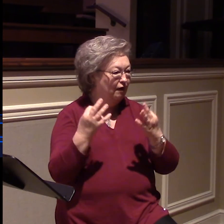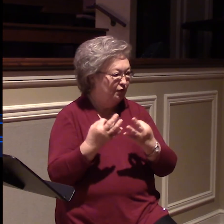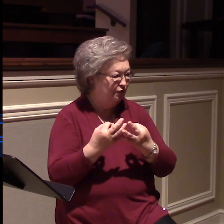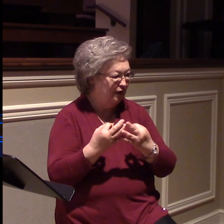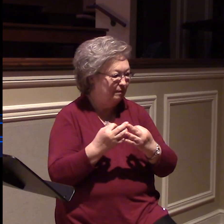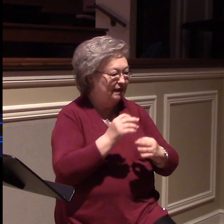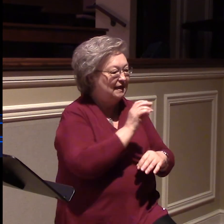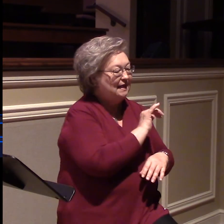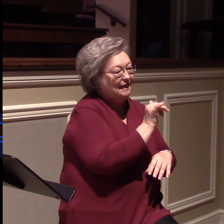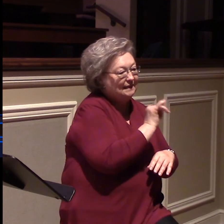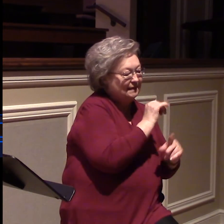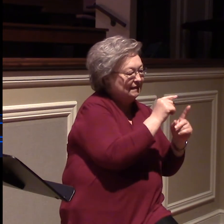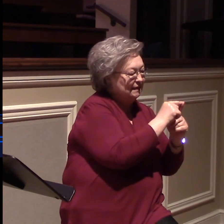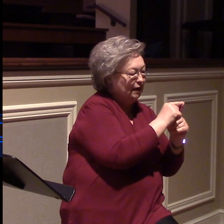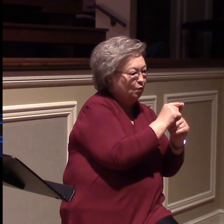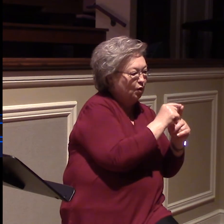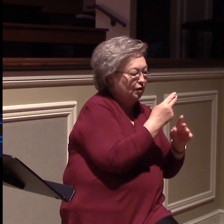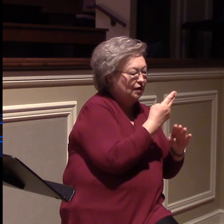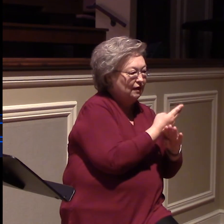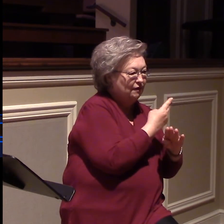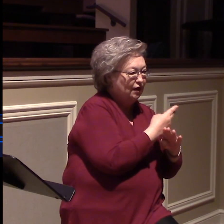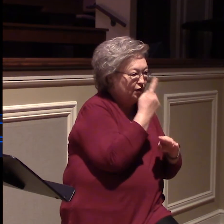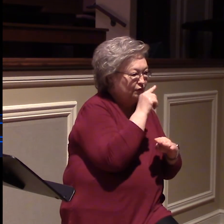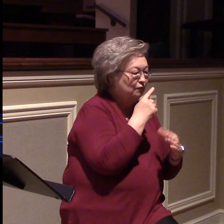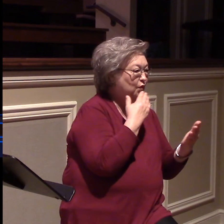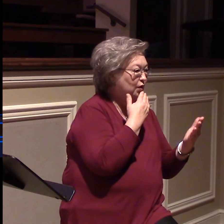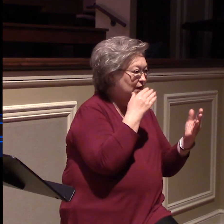very attentive attention